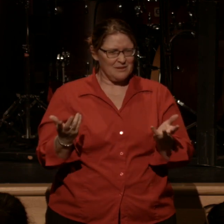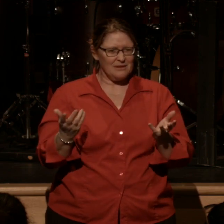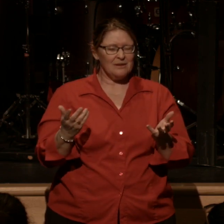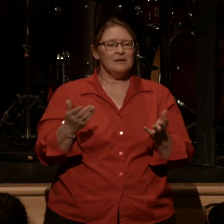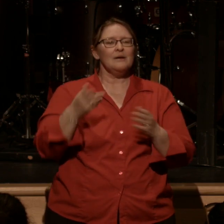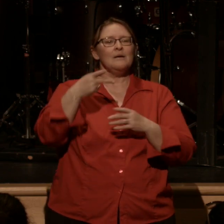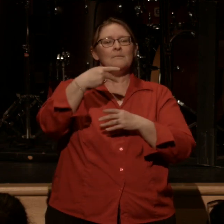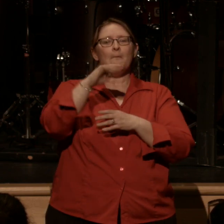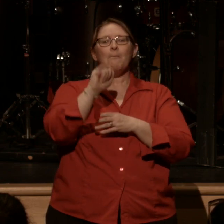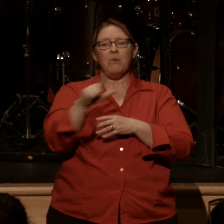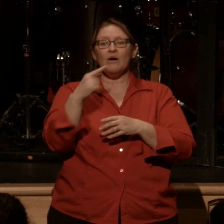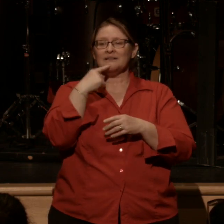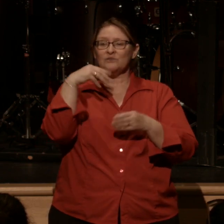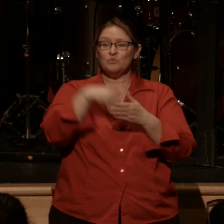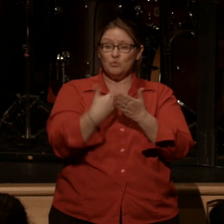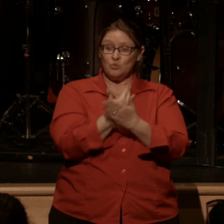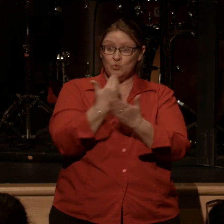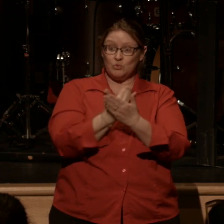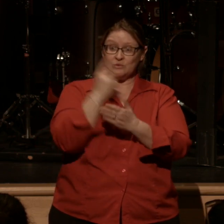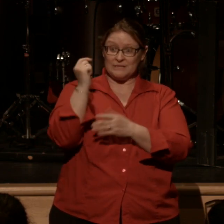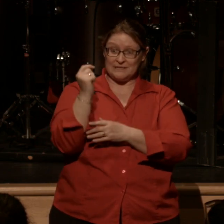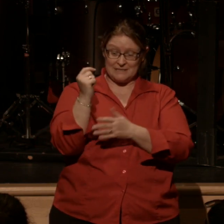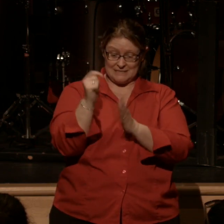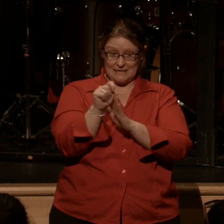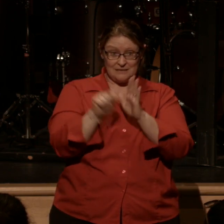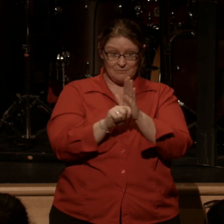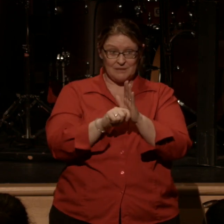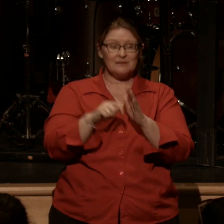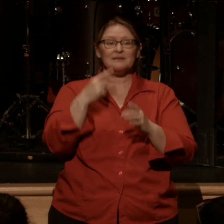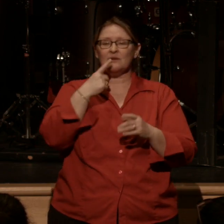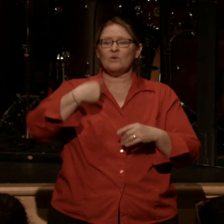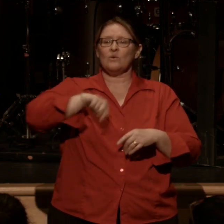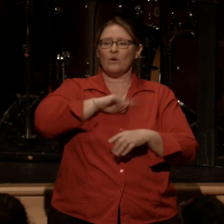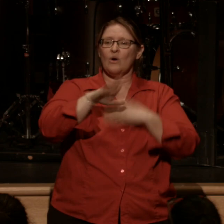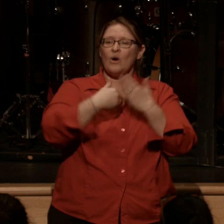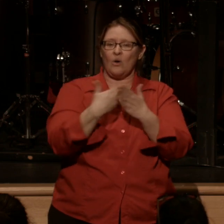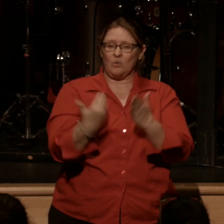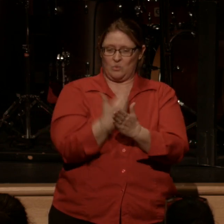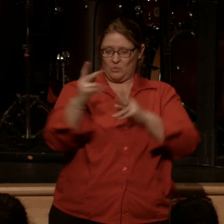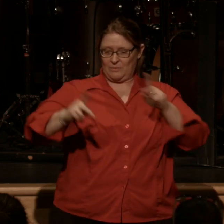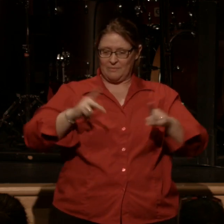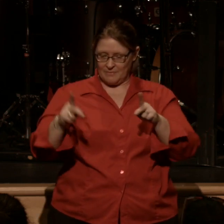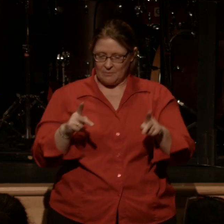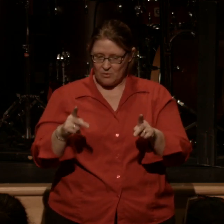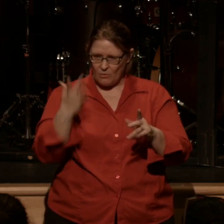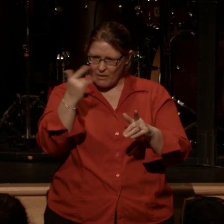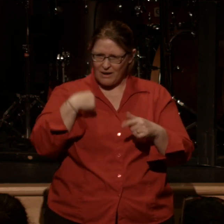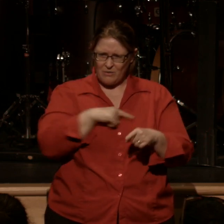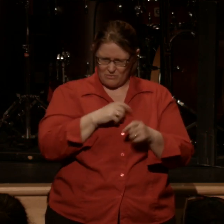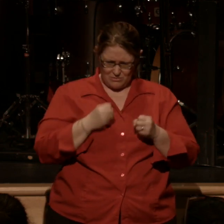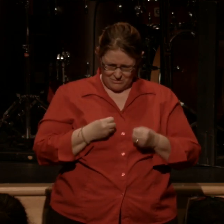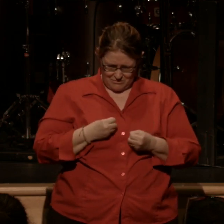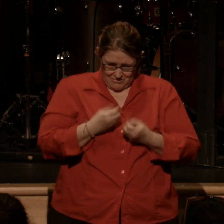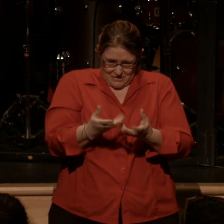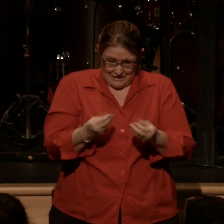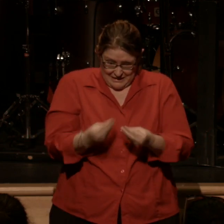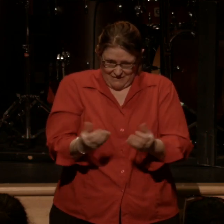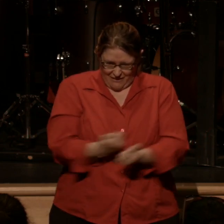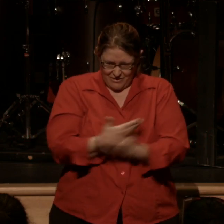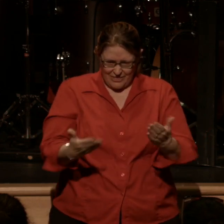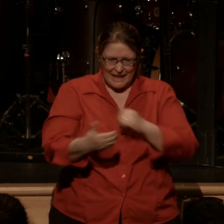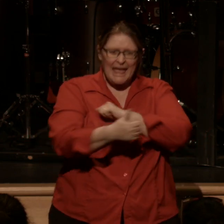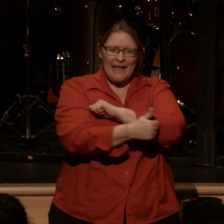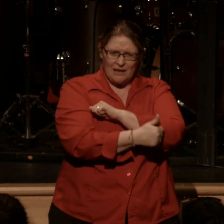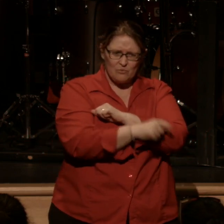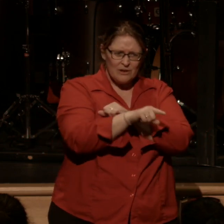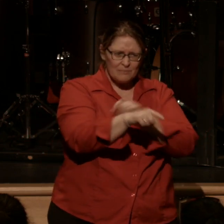New Testament, then we are of all people most to be pitied. Because we put everything into this, that